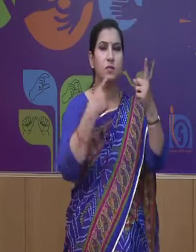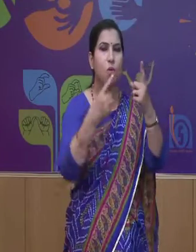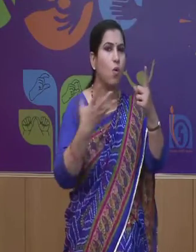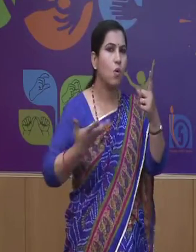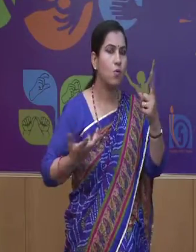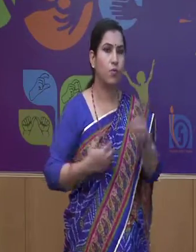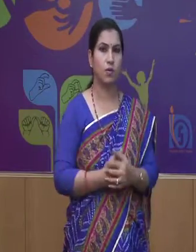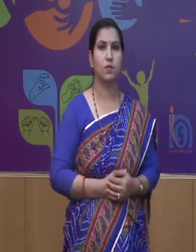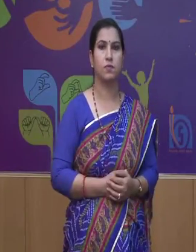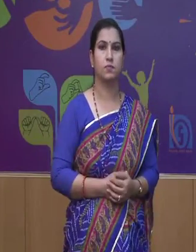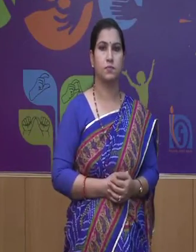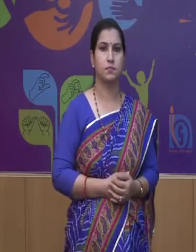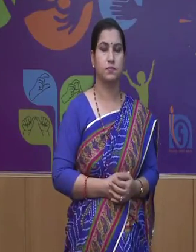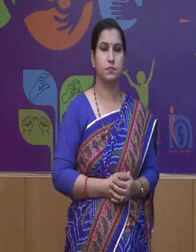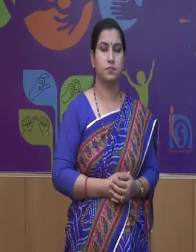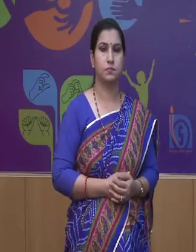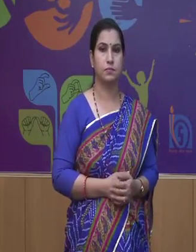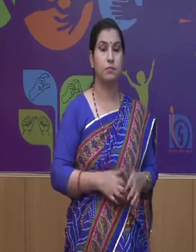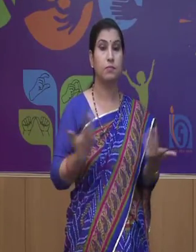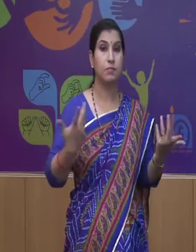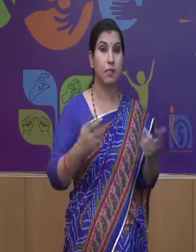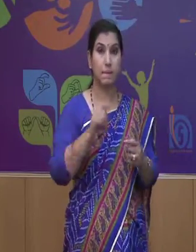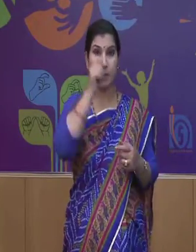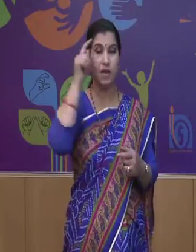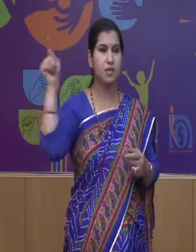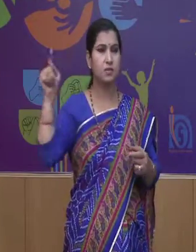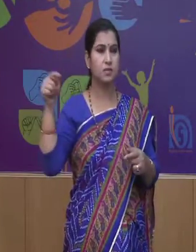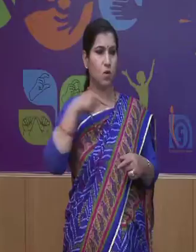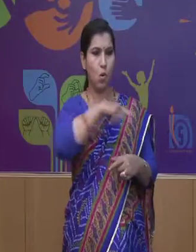discussed about the opposition of British